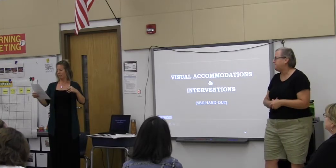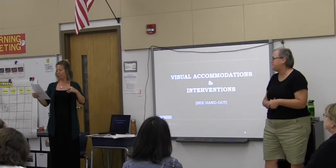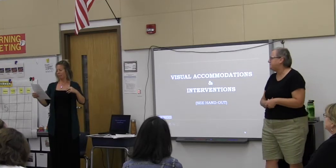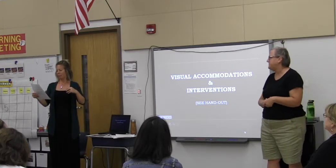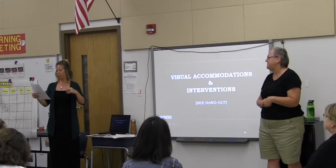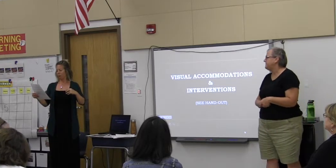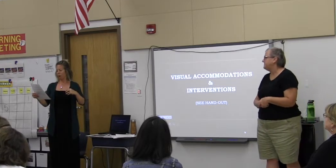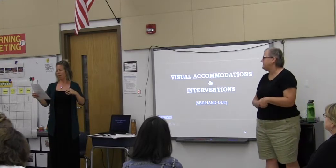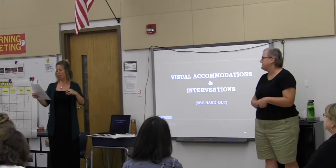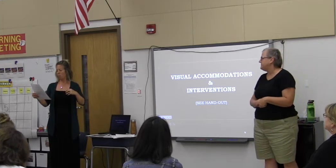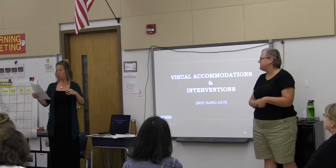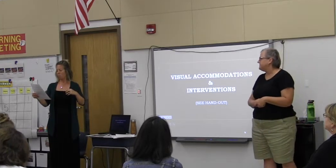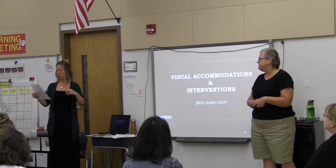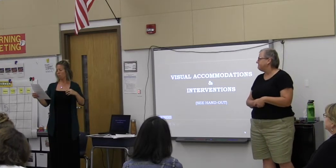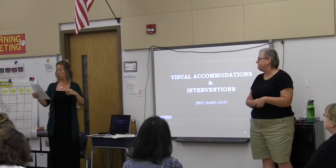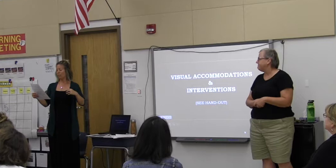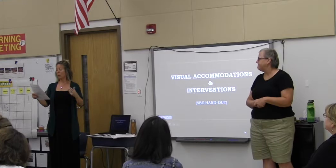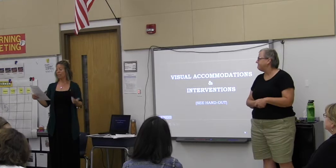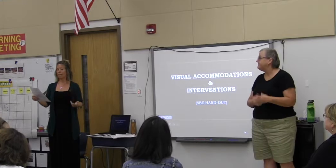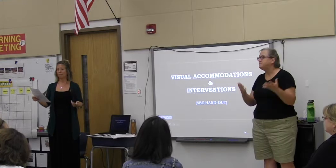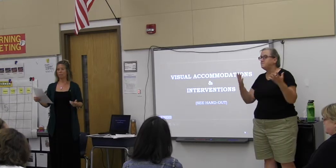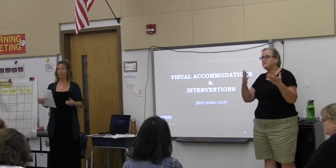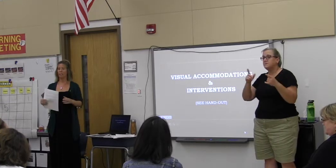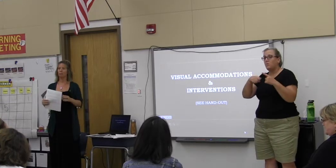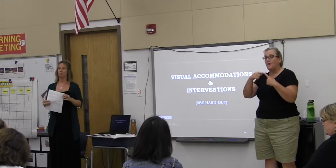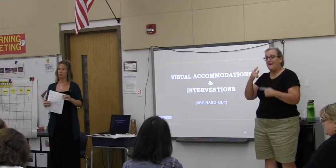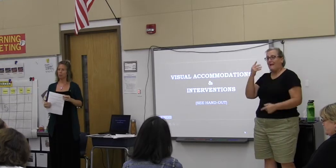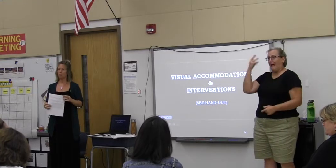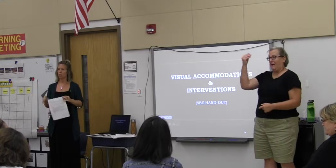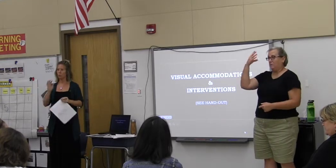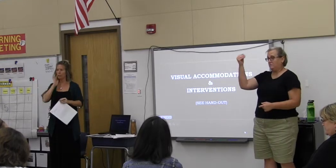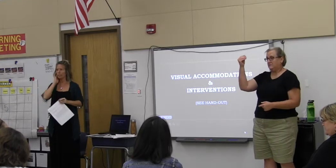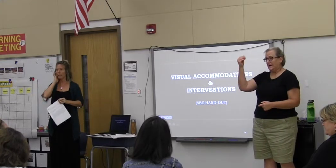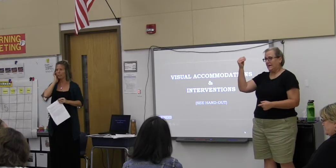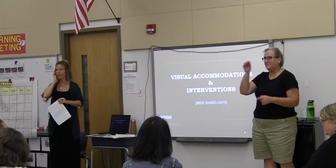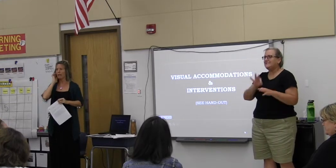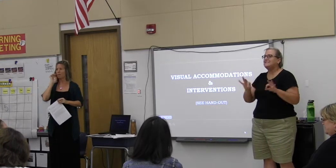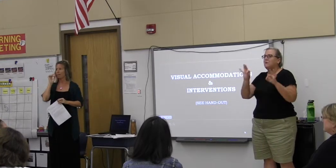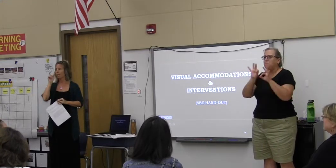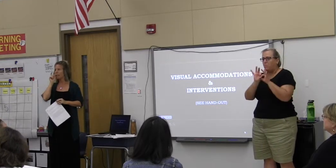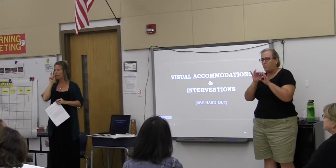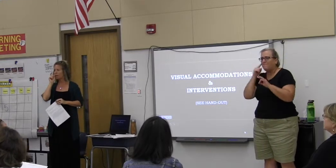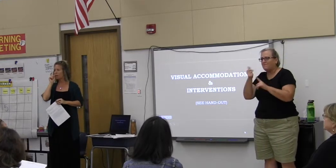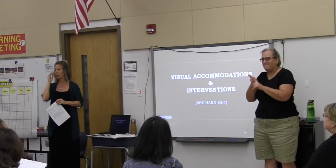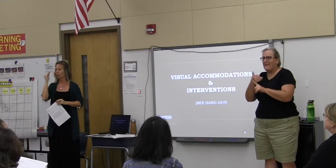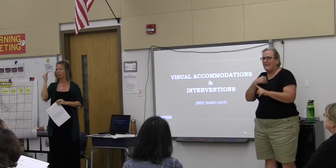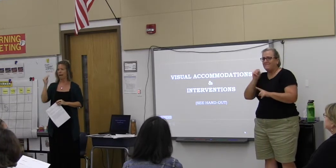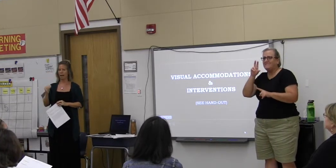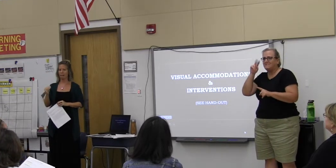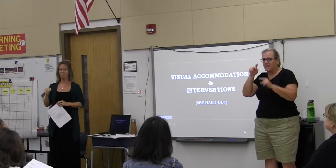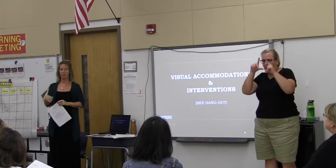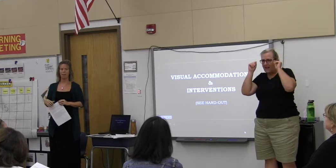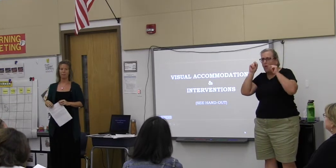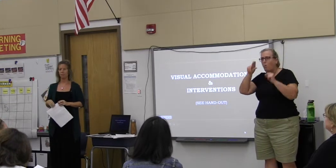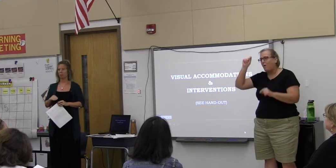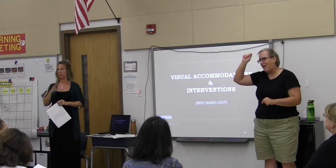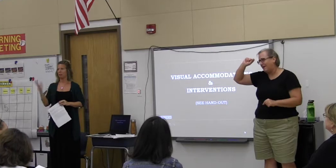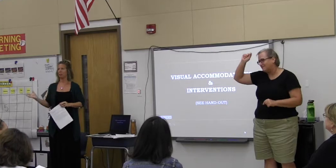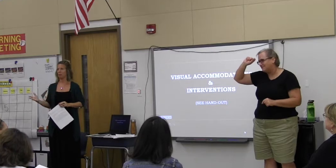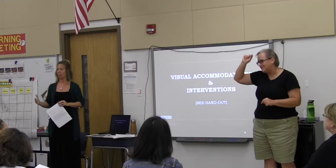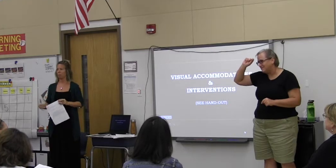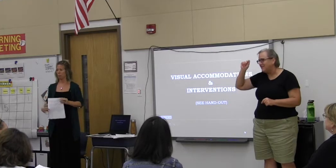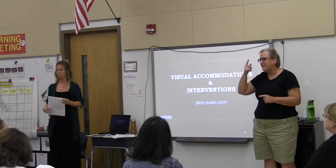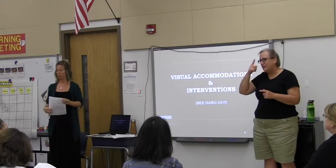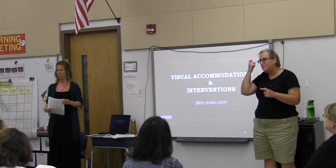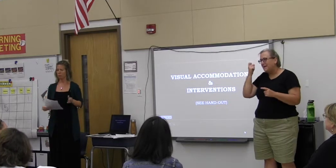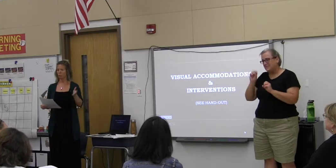That makes sense? When going outside, it's really beneficial for these guys to have sunglasses on or a hat, and that's just because it